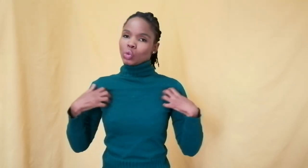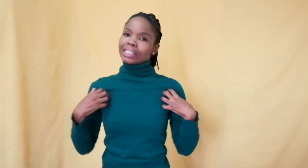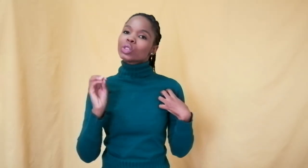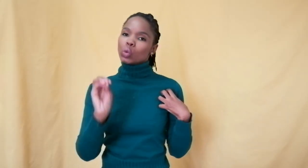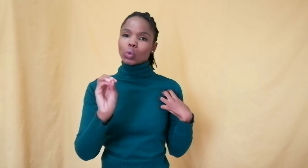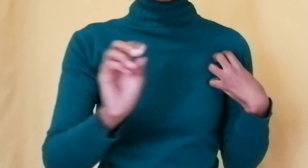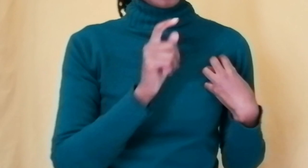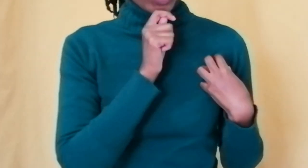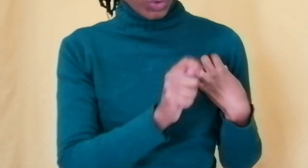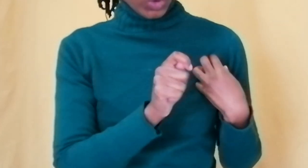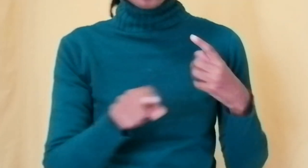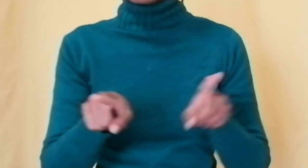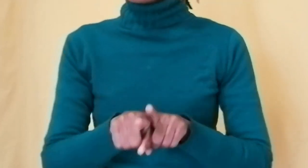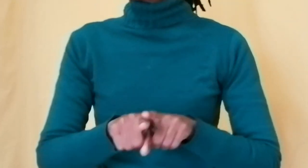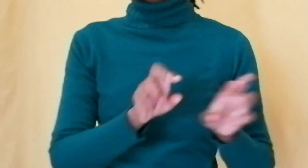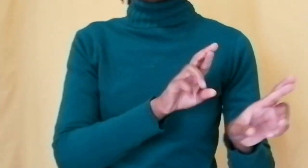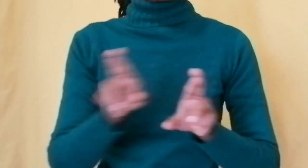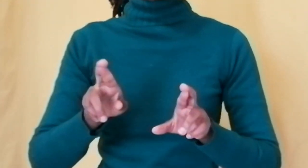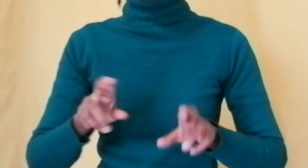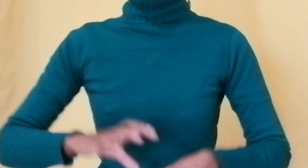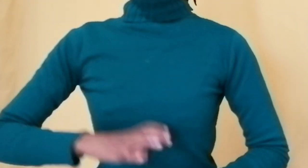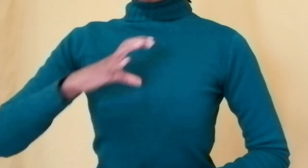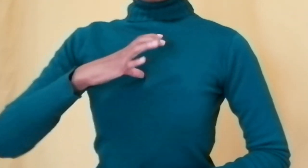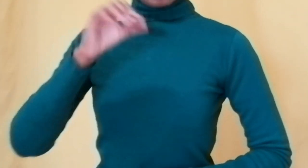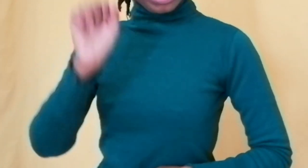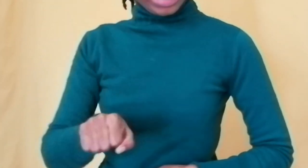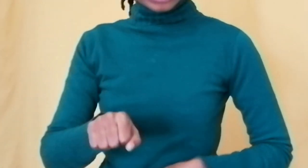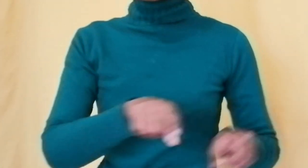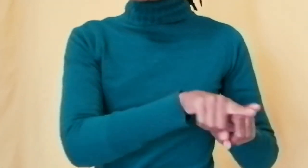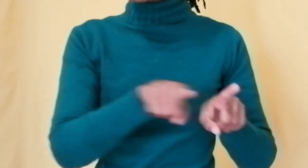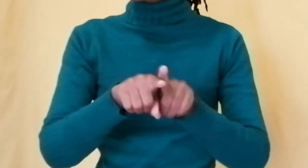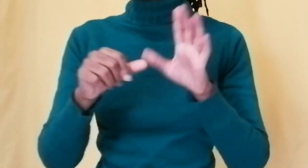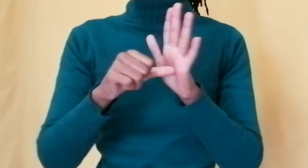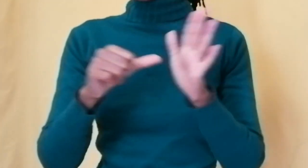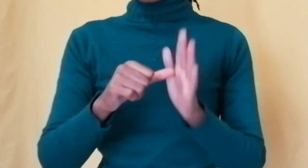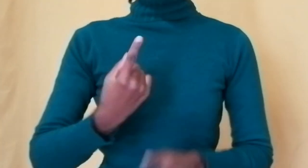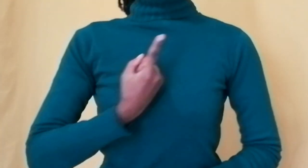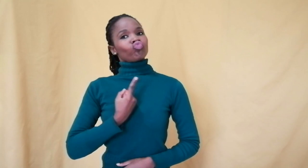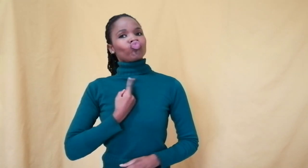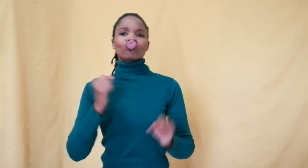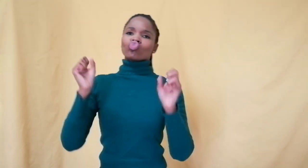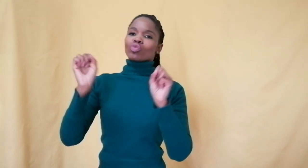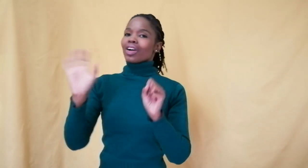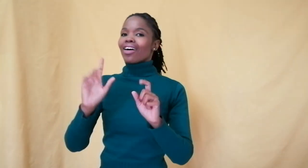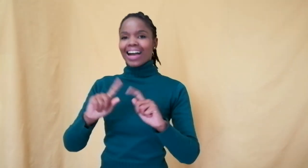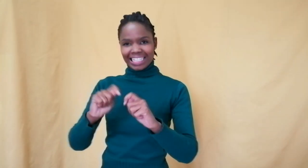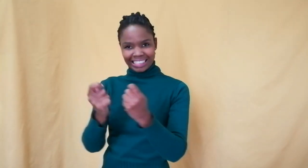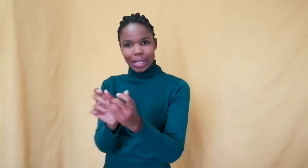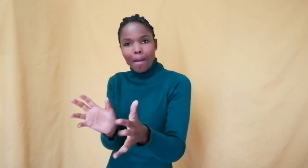experience, coupled with practice. So it's something that you do over and over again, and I think that's the tools that I've used in my career